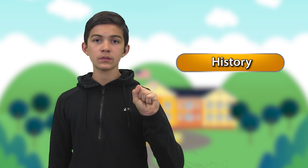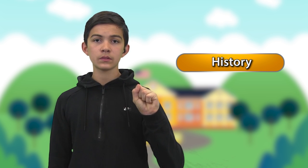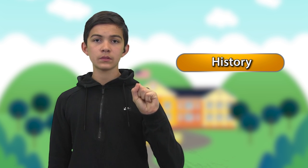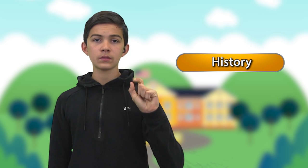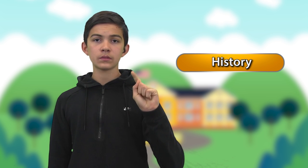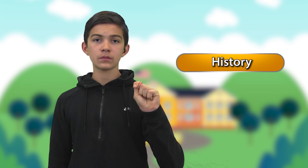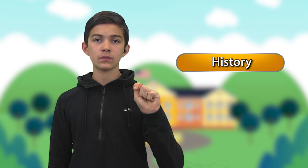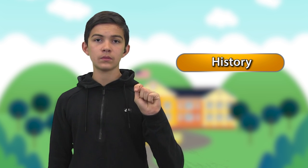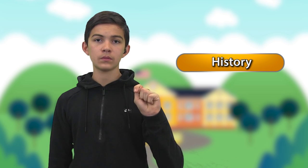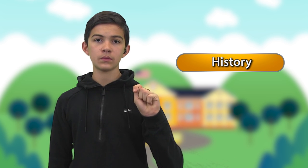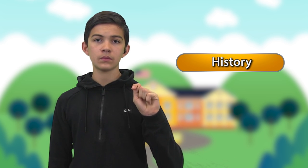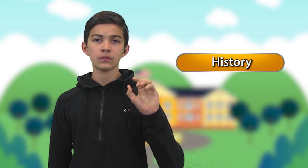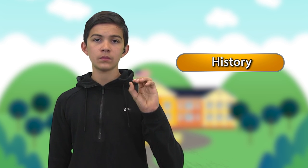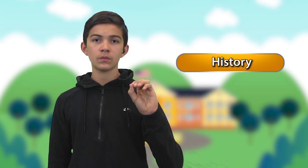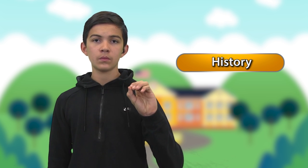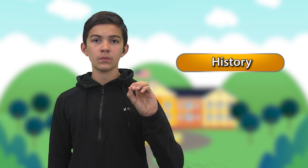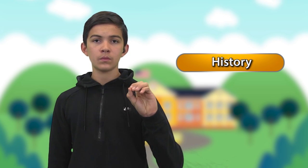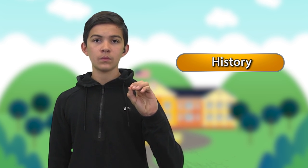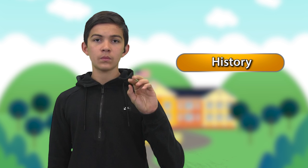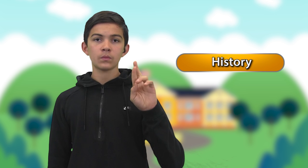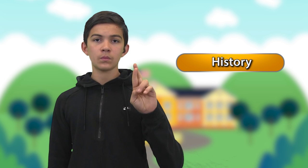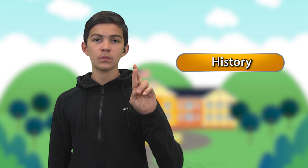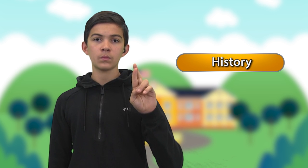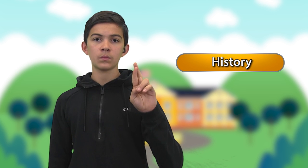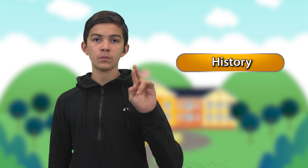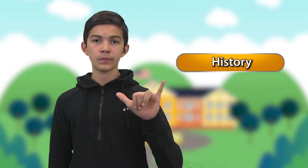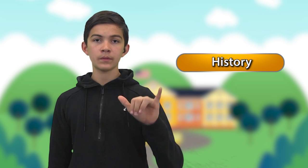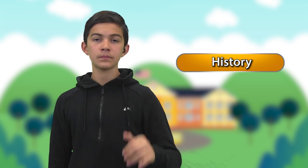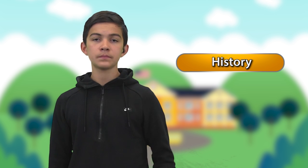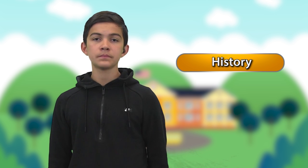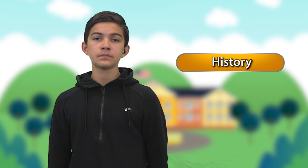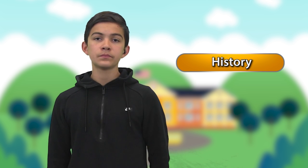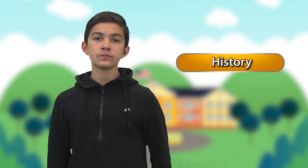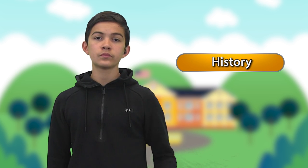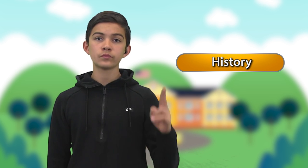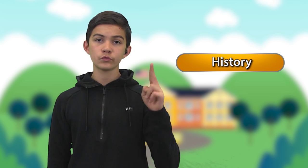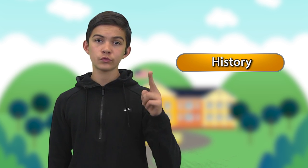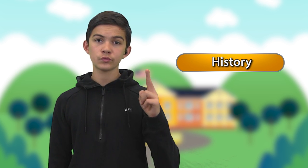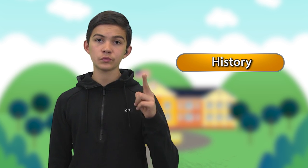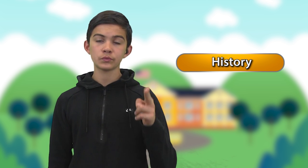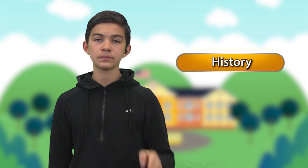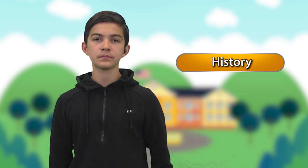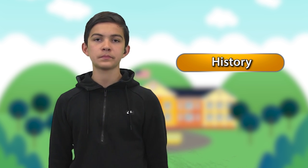History. History.